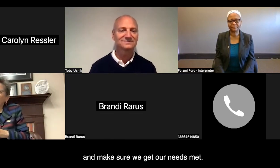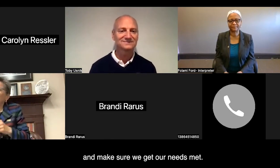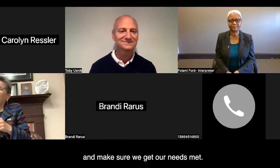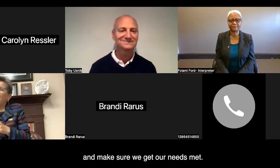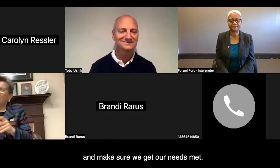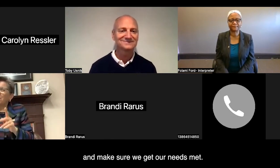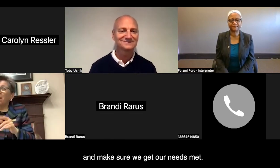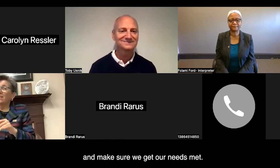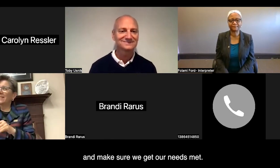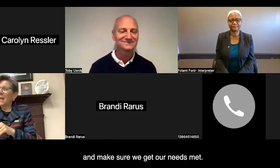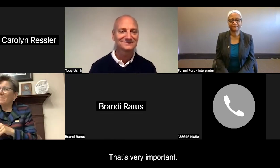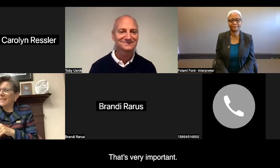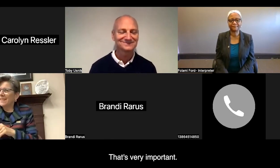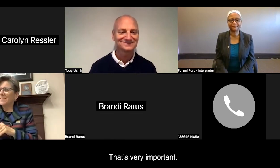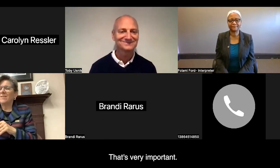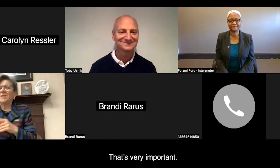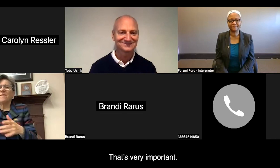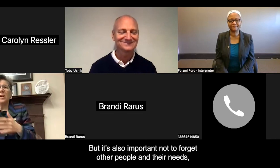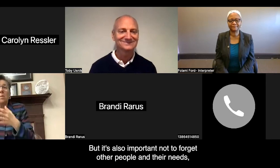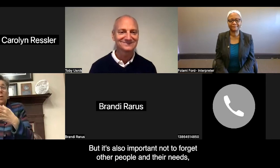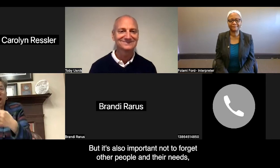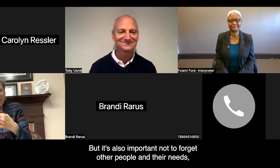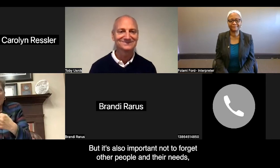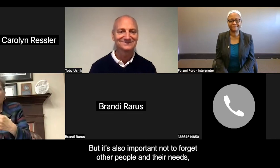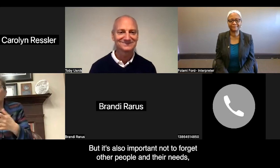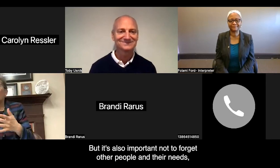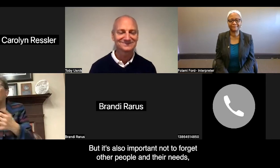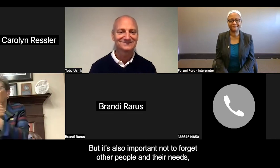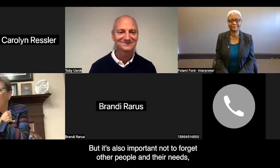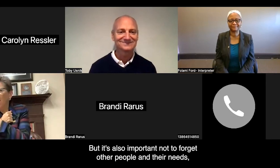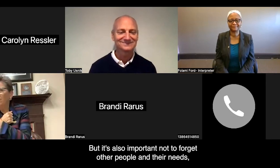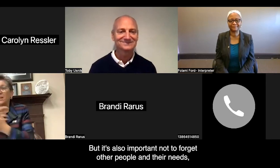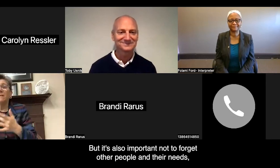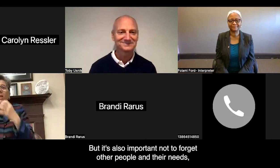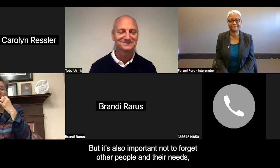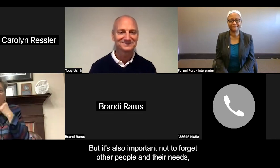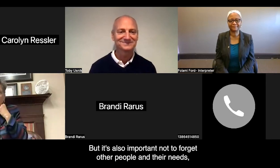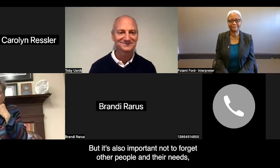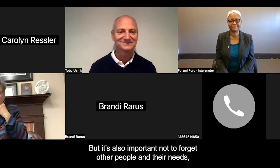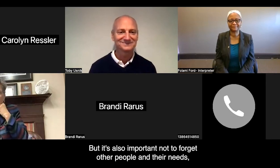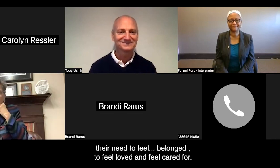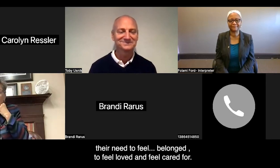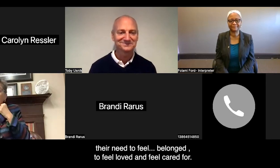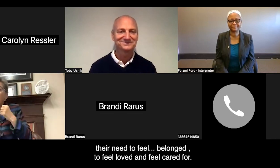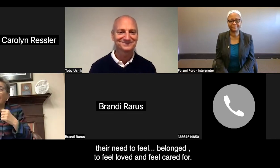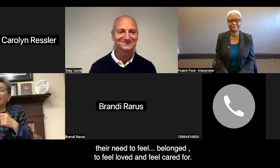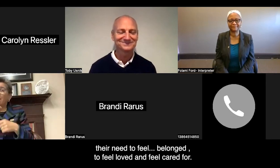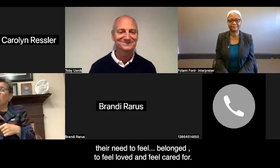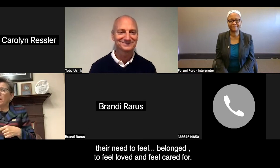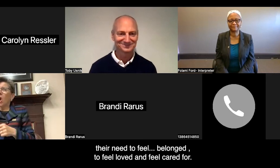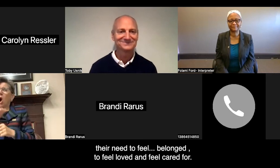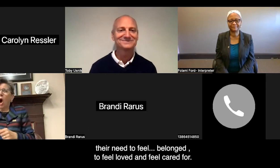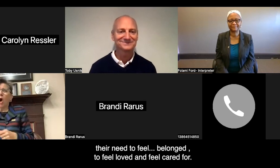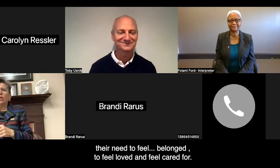met. That's very important. But it's also important not to forget other people and their needs, their need to feel belonged, to feel loved, and to feel